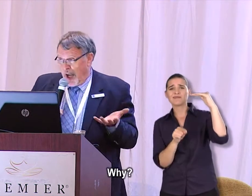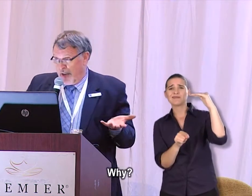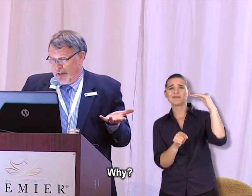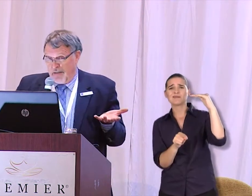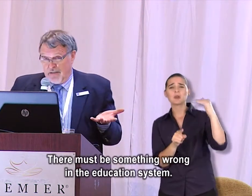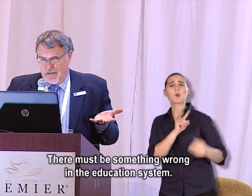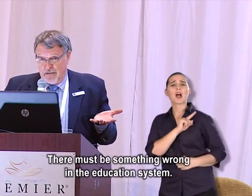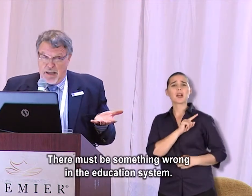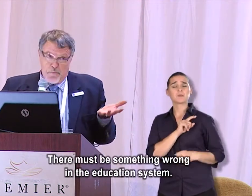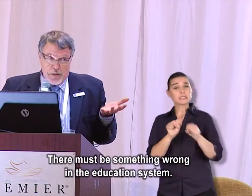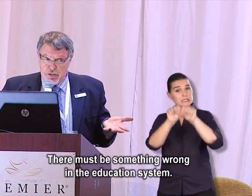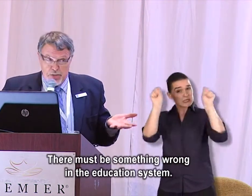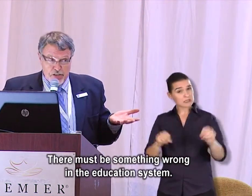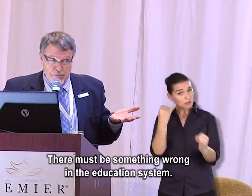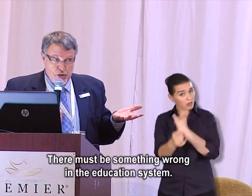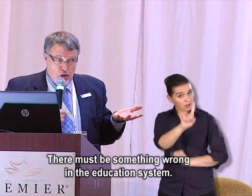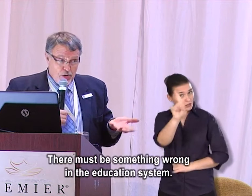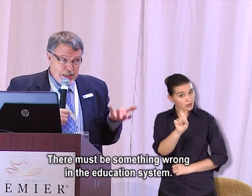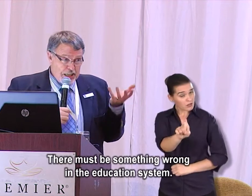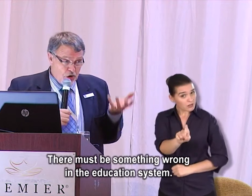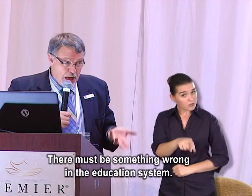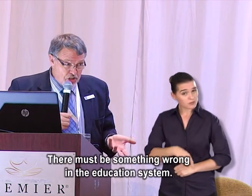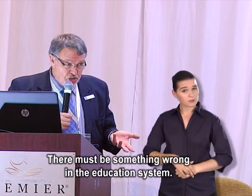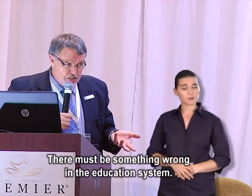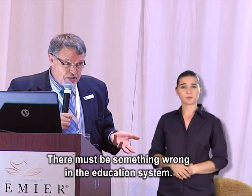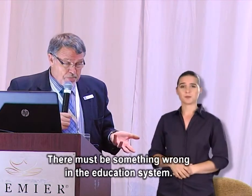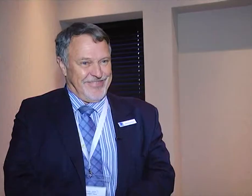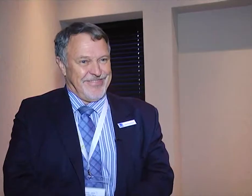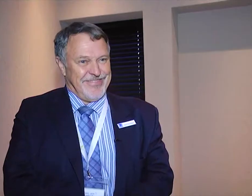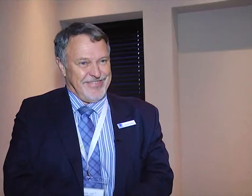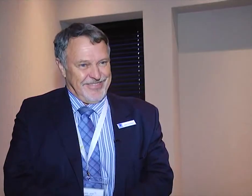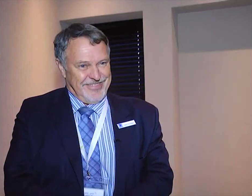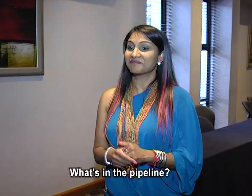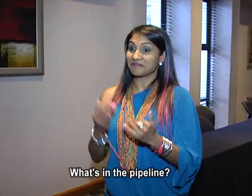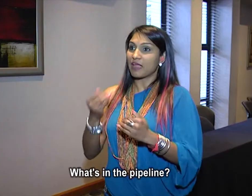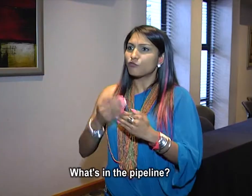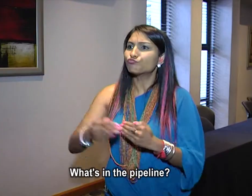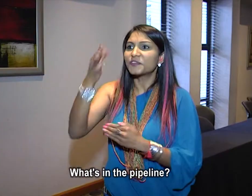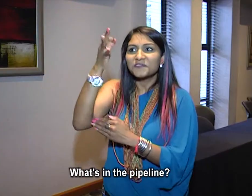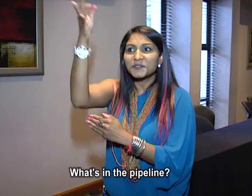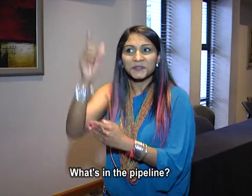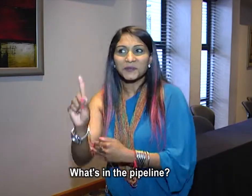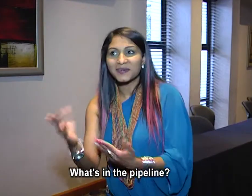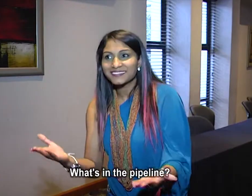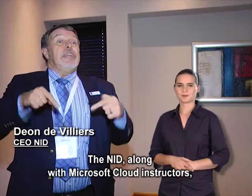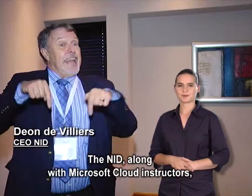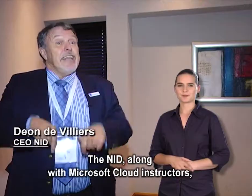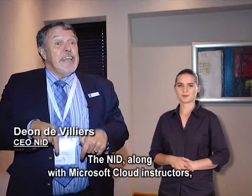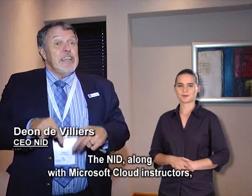Why? There must be something wrong in the education system. What's in the pipeline? The NID